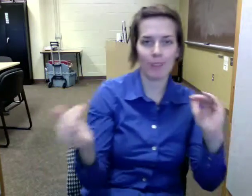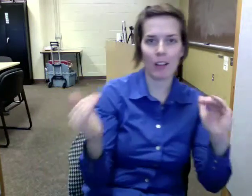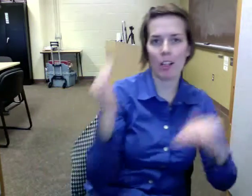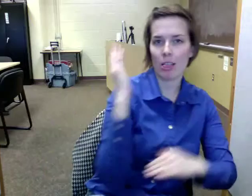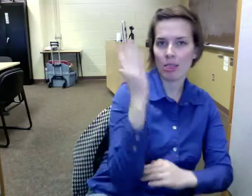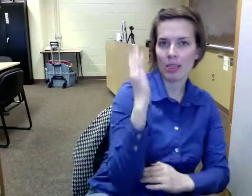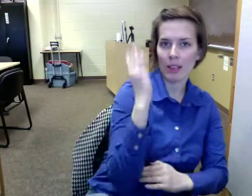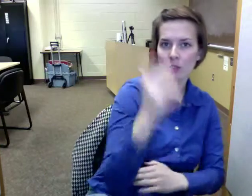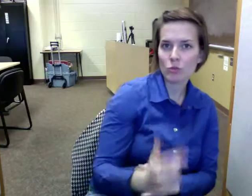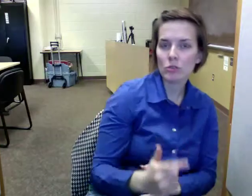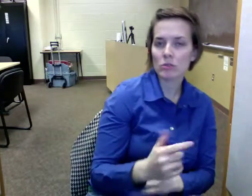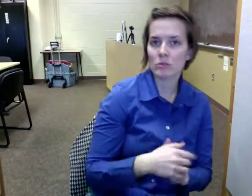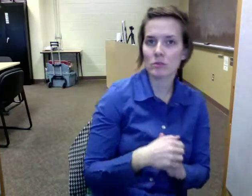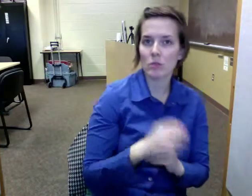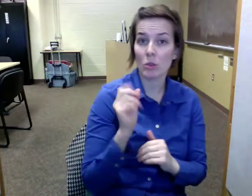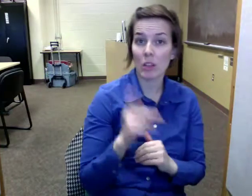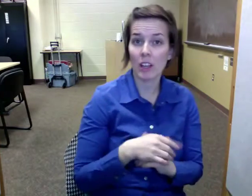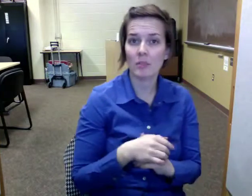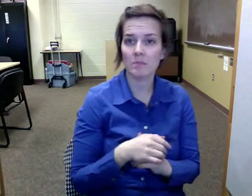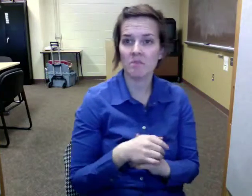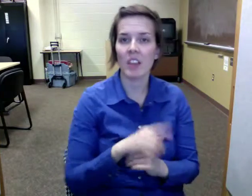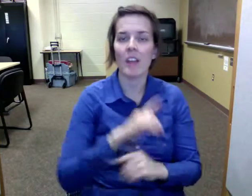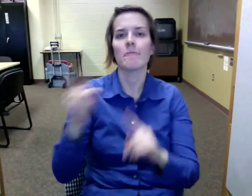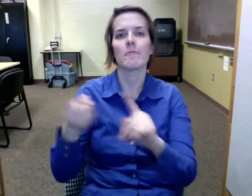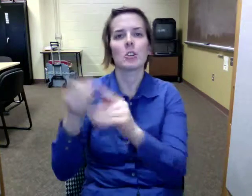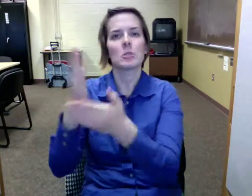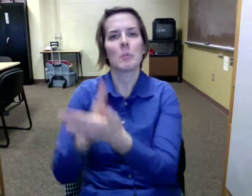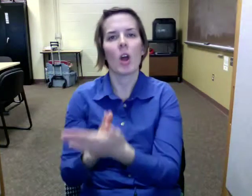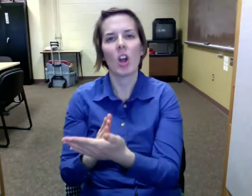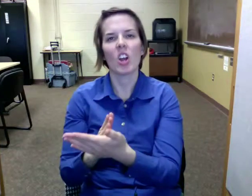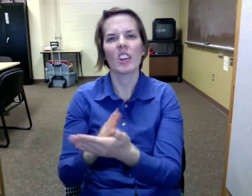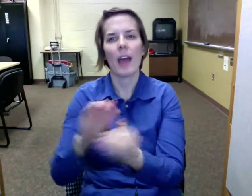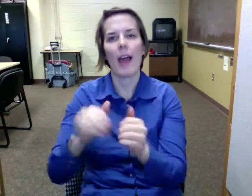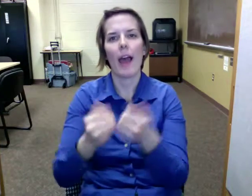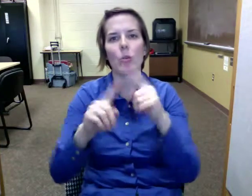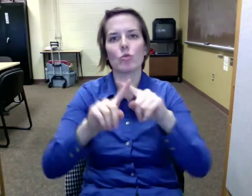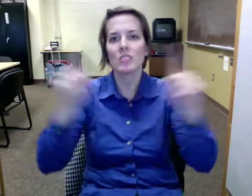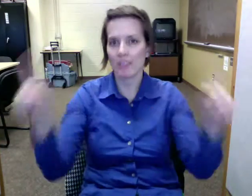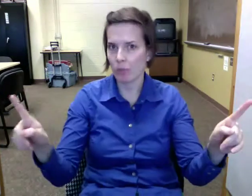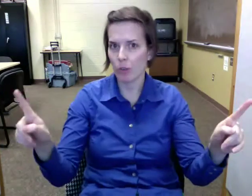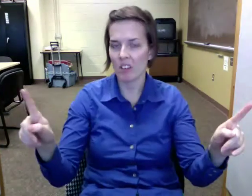about what listeners need to do when they listen to lectures and take notes.